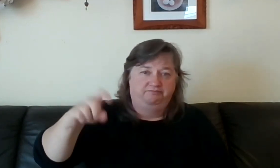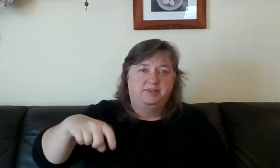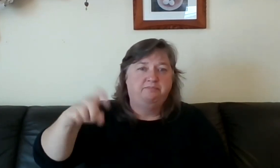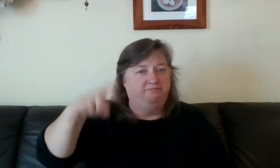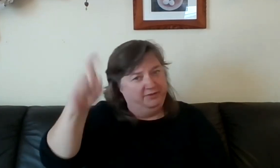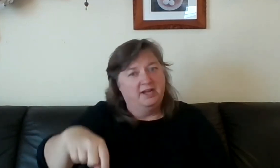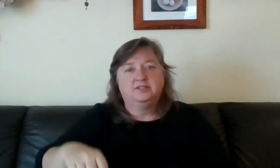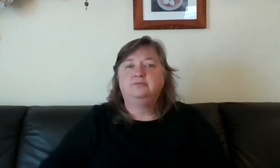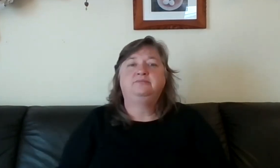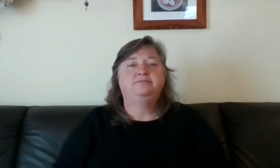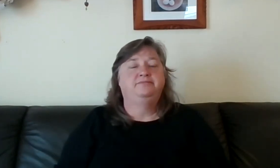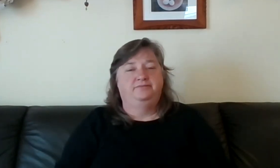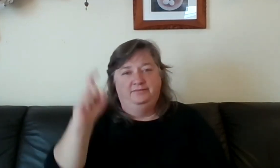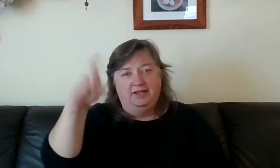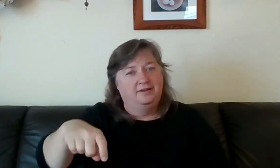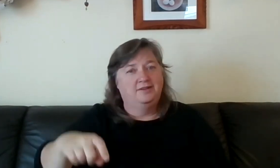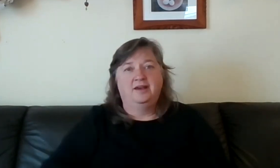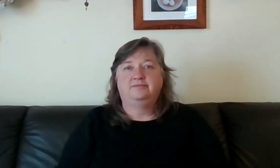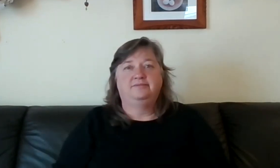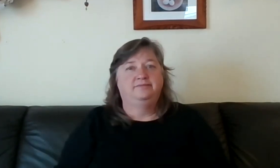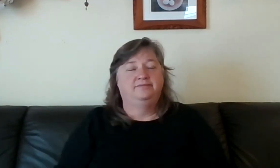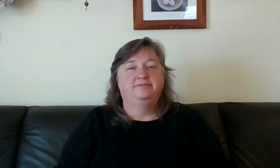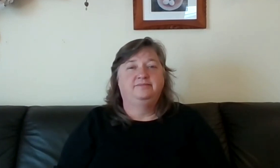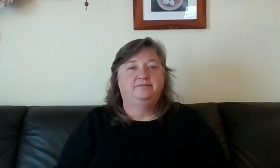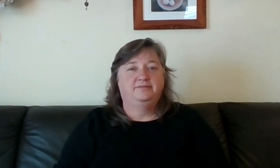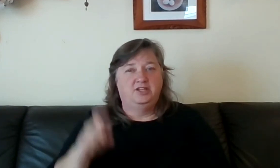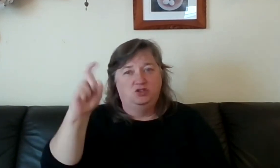Yep, got to. You got to do that. Need to.